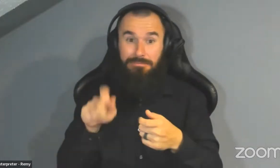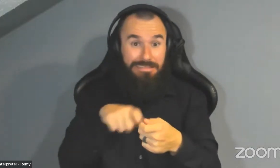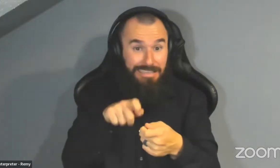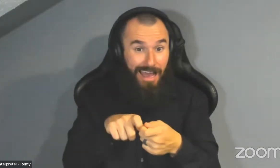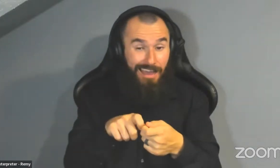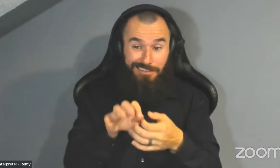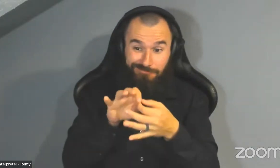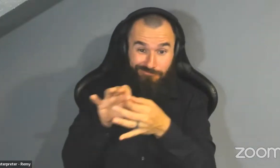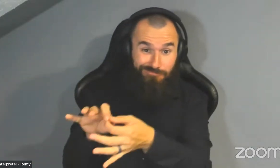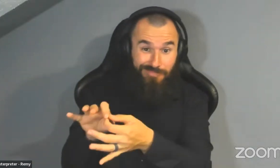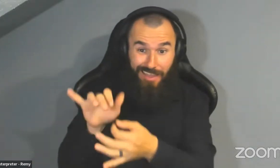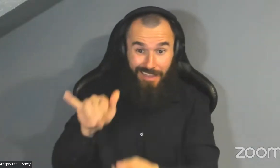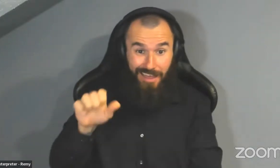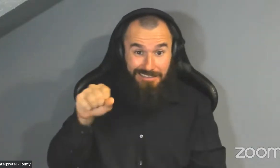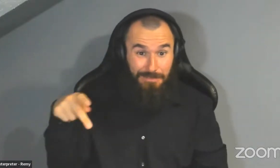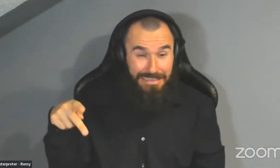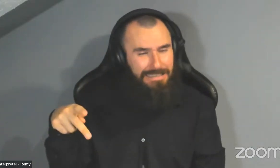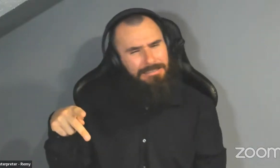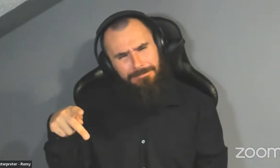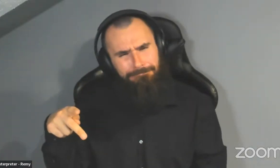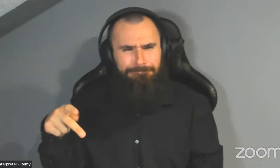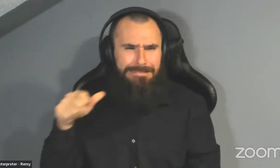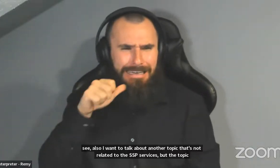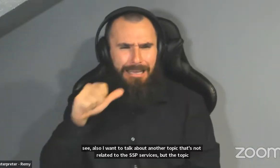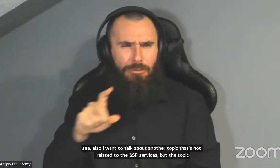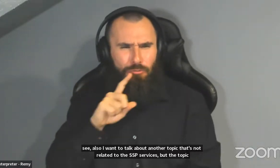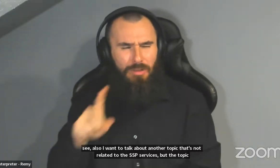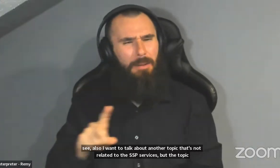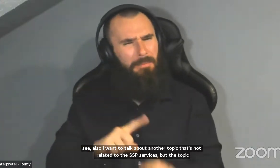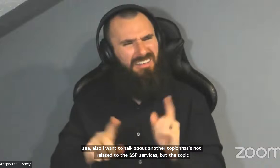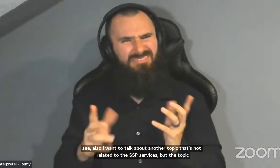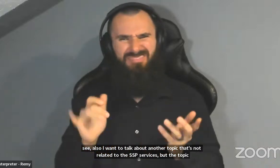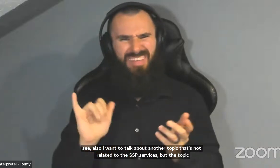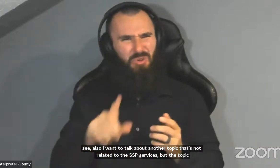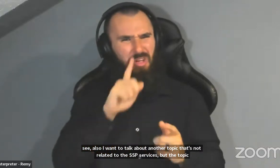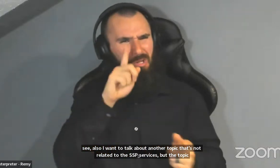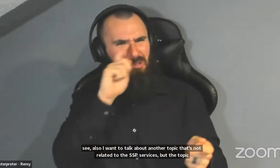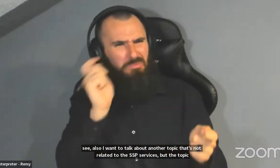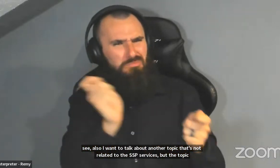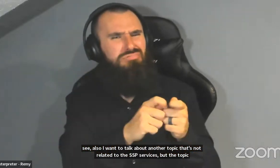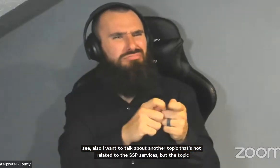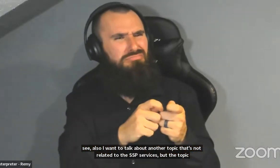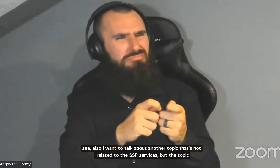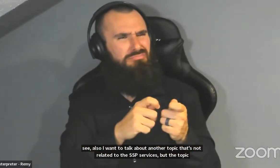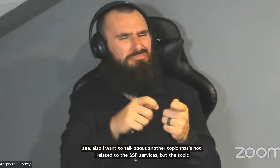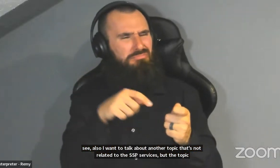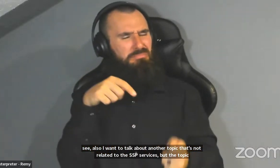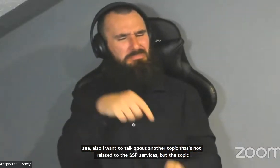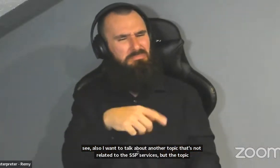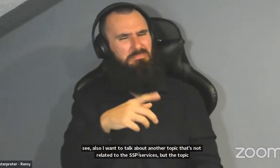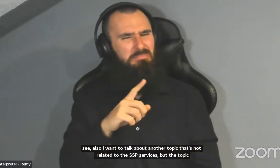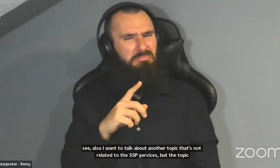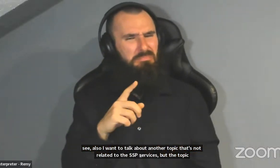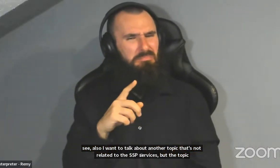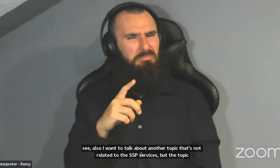is portrayal of blind persons in